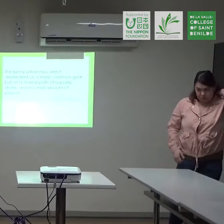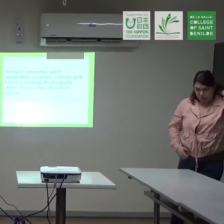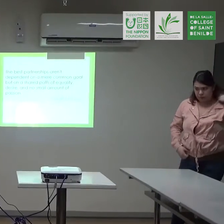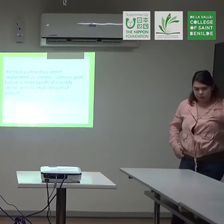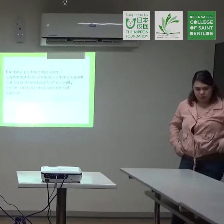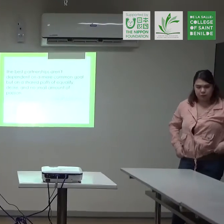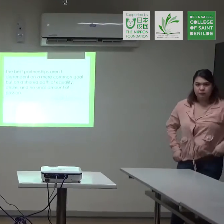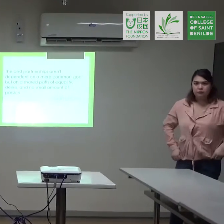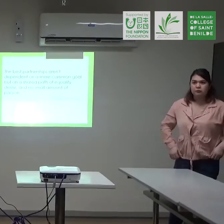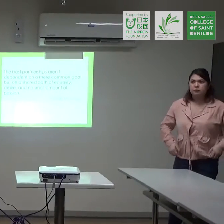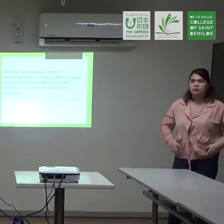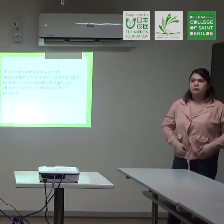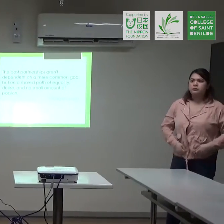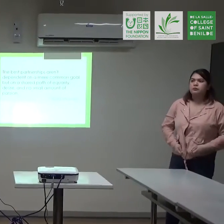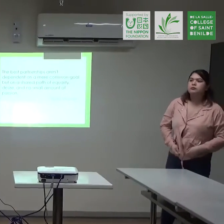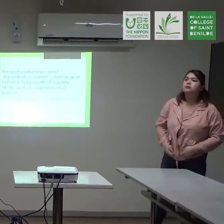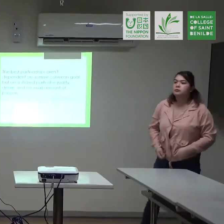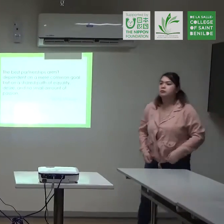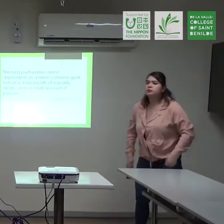Si Meng po may question.